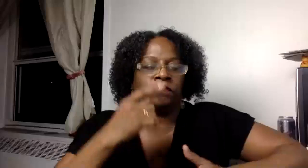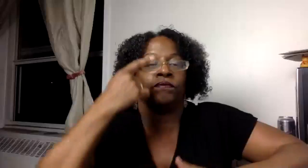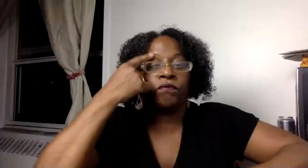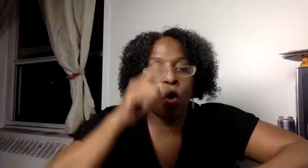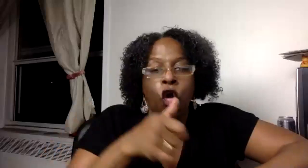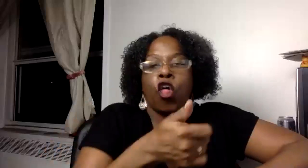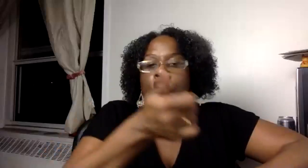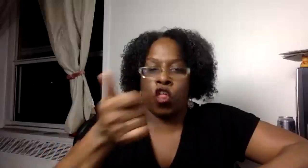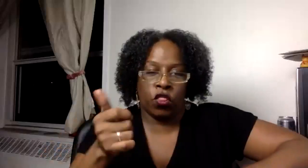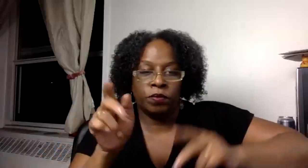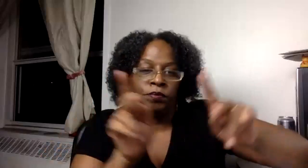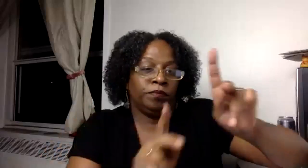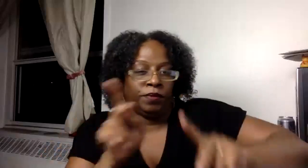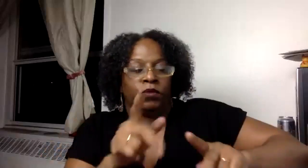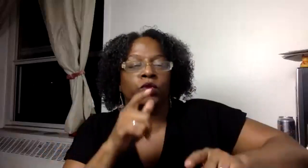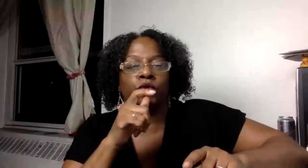be recorded.